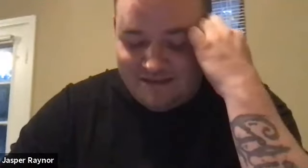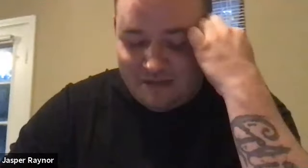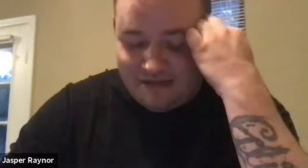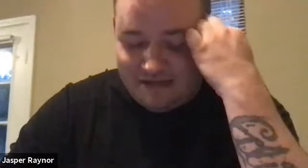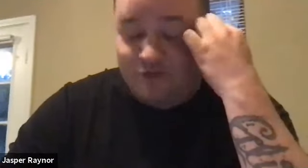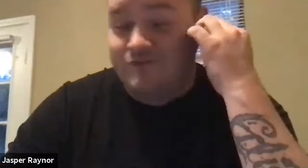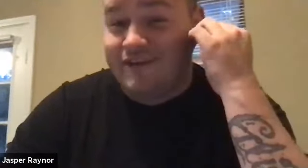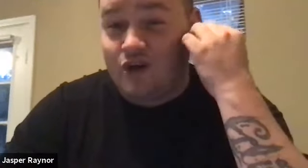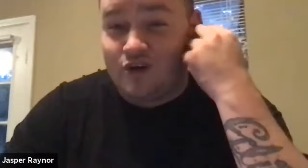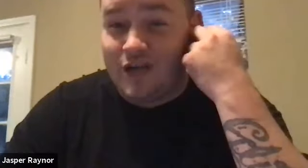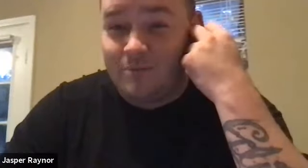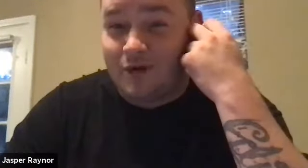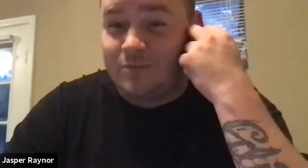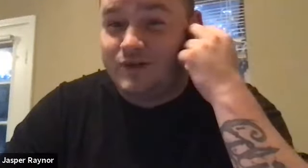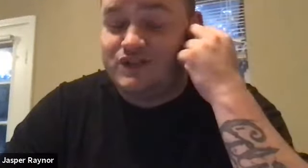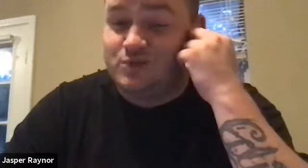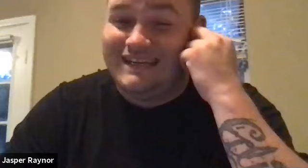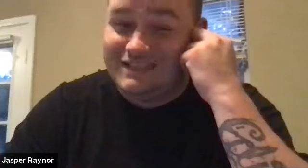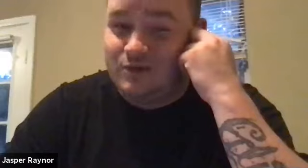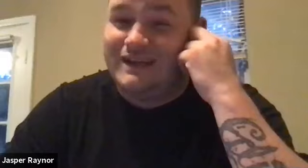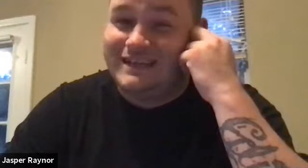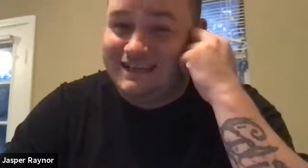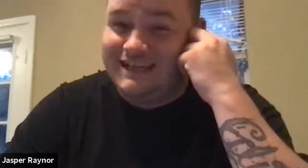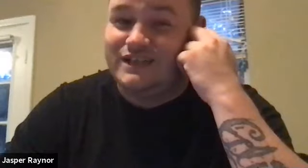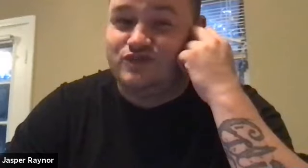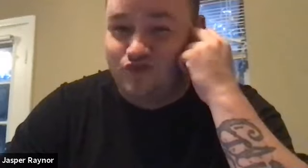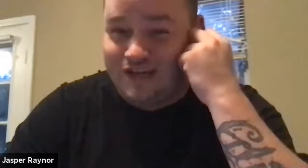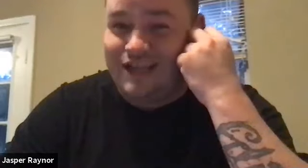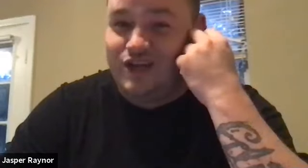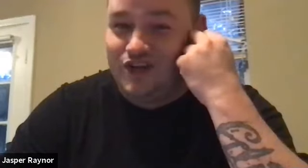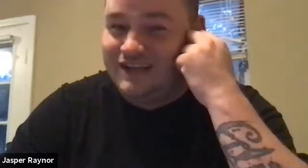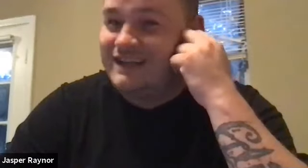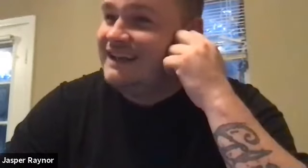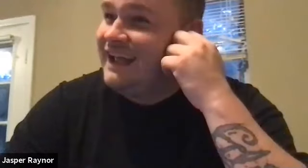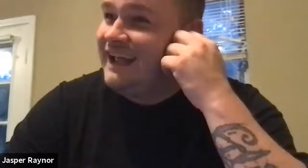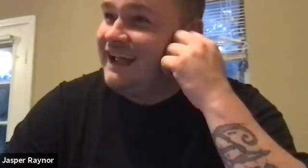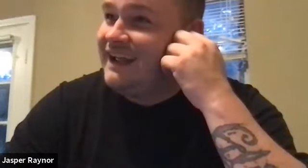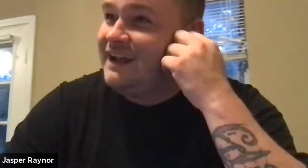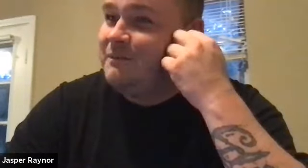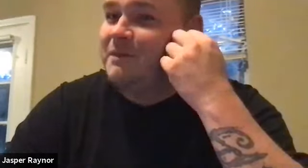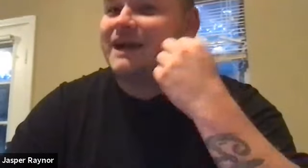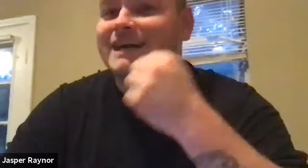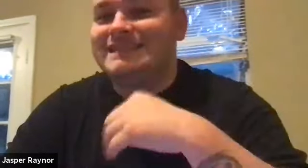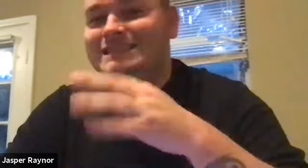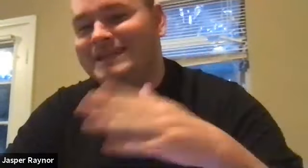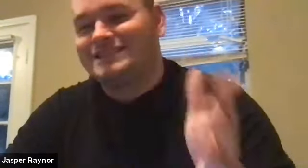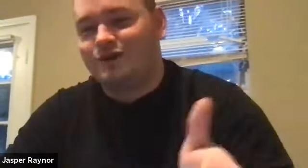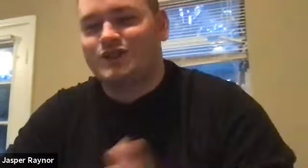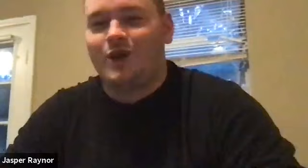But if you've never heard Larry Booker preach, you need to. He is really good. And because he speaks so slow,